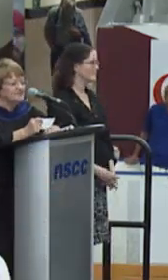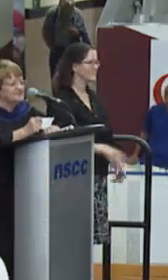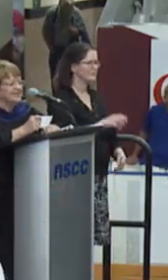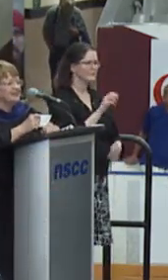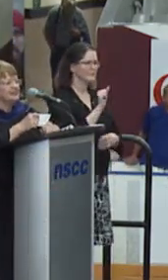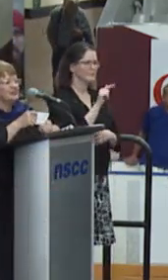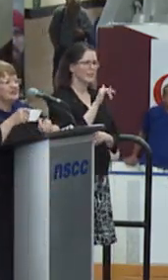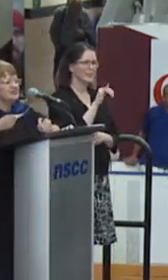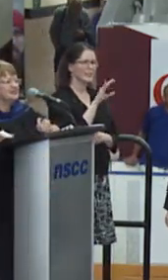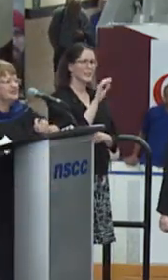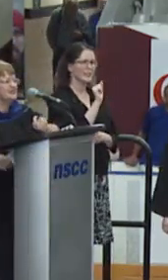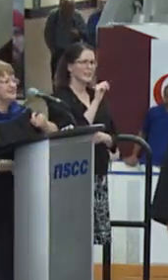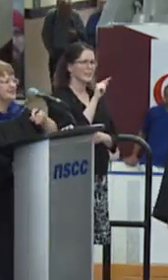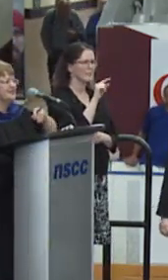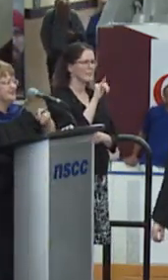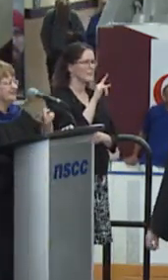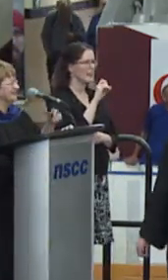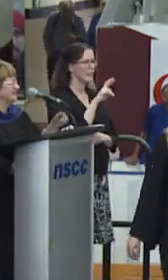Alicia Taylor.